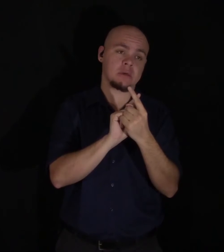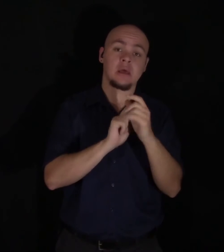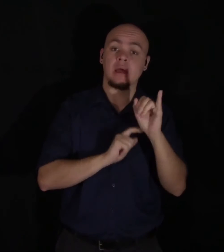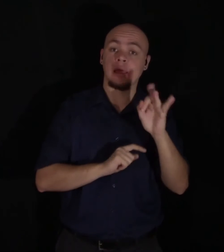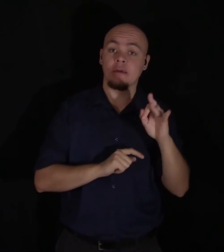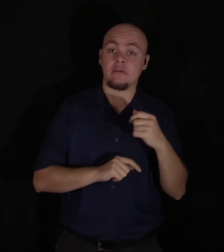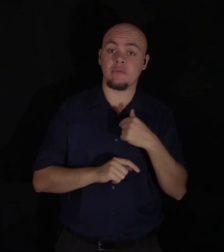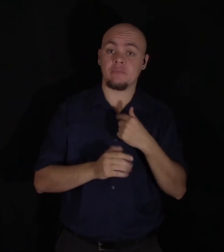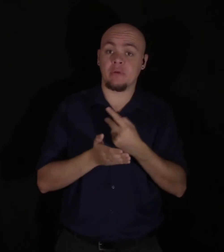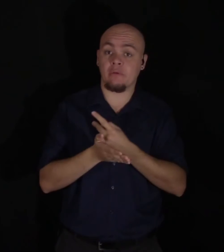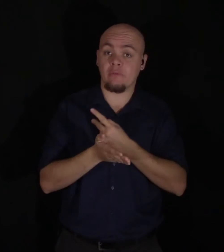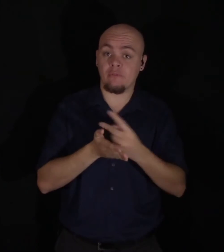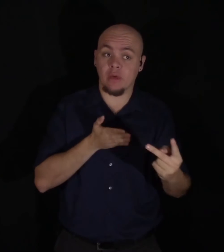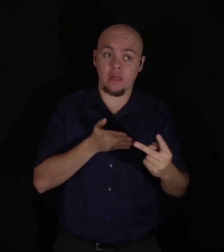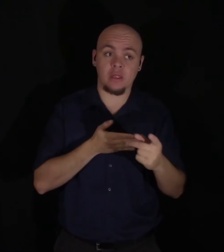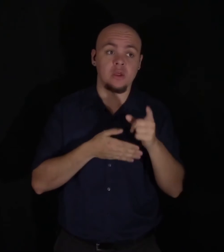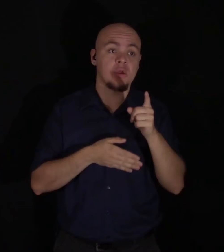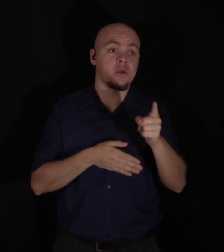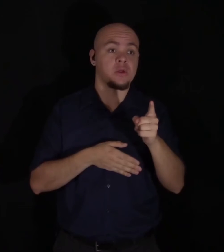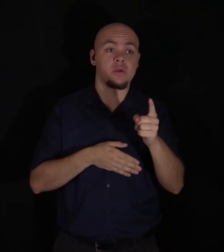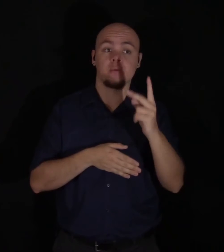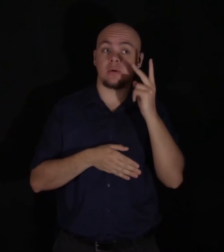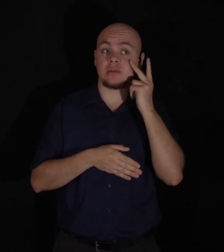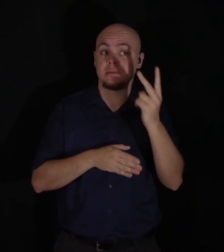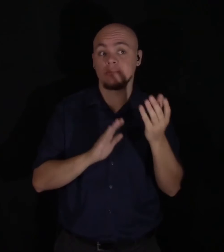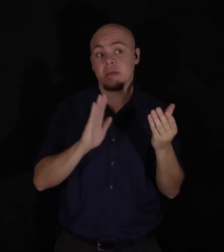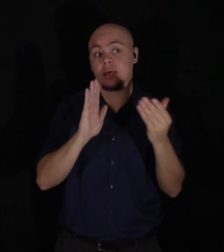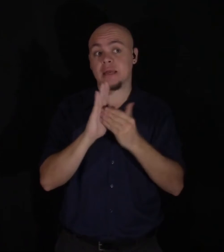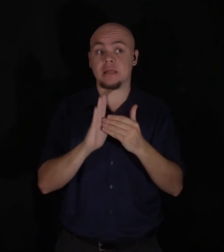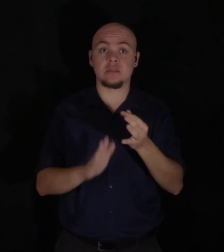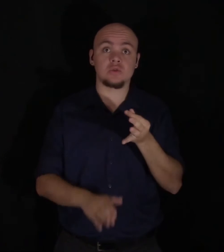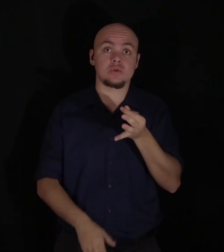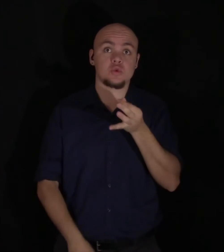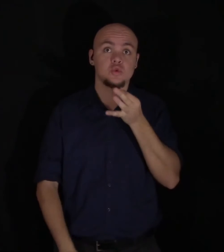fail, you will see me again soon, or never.